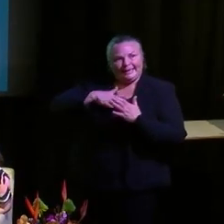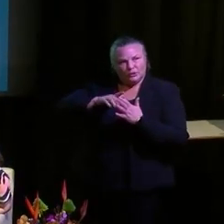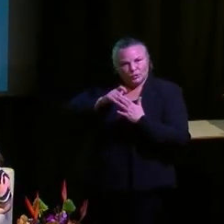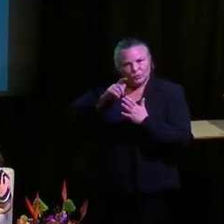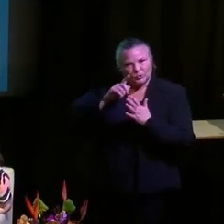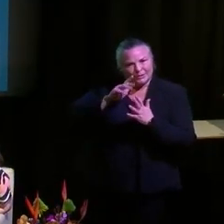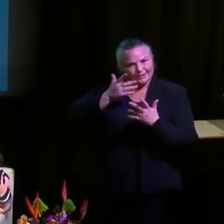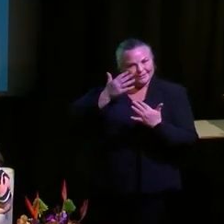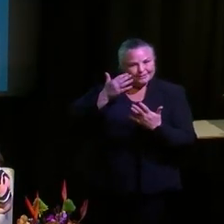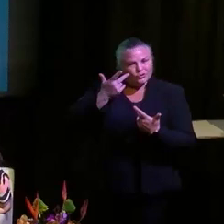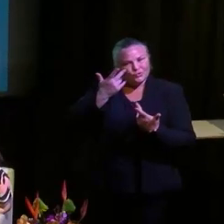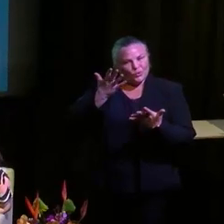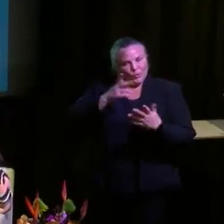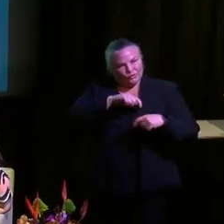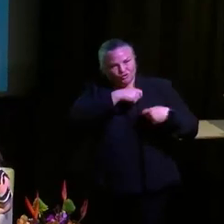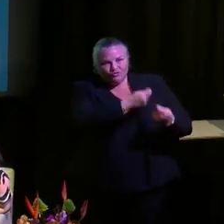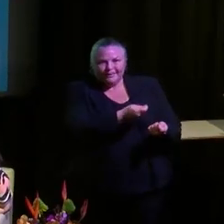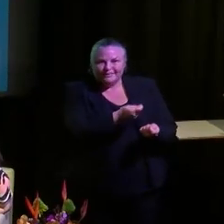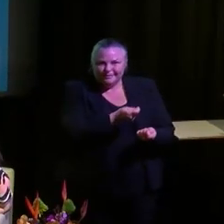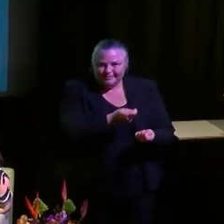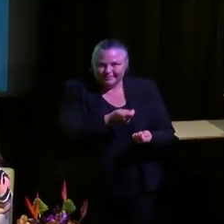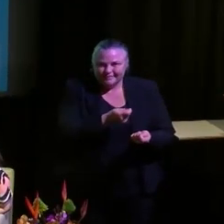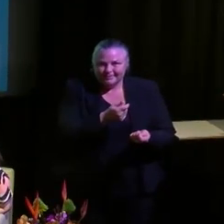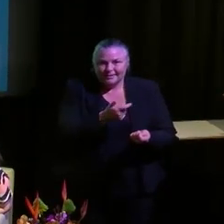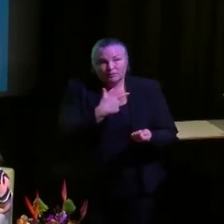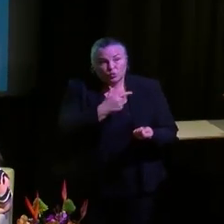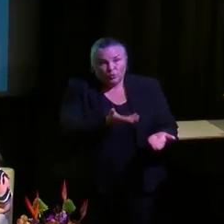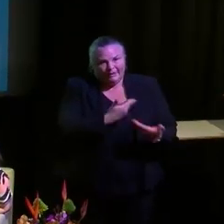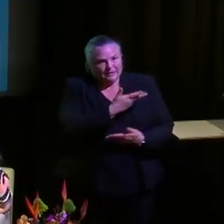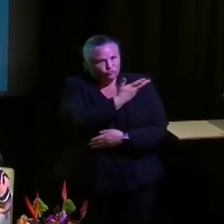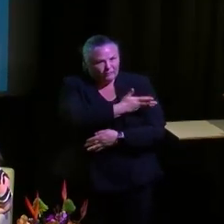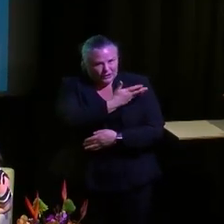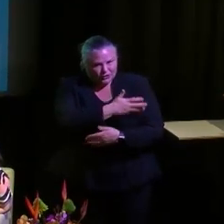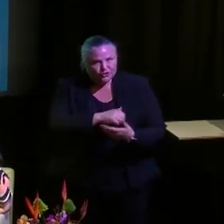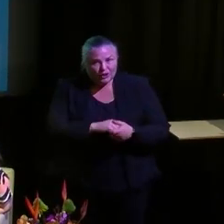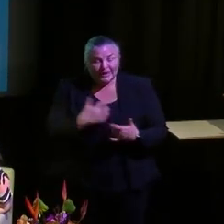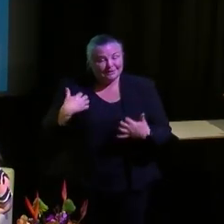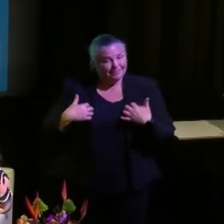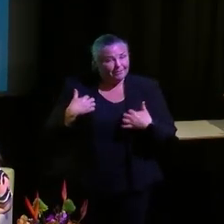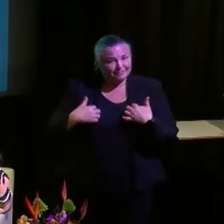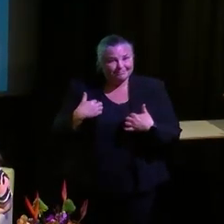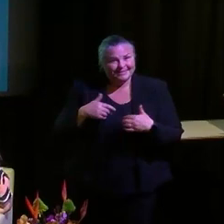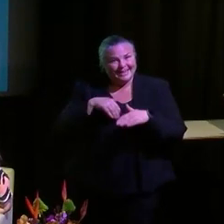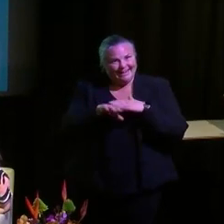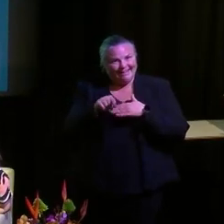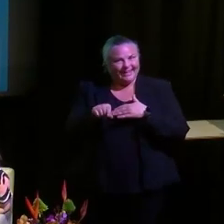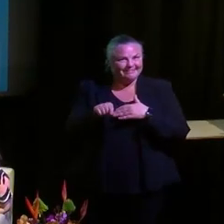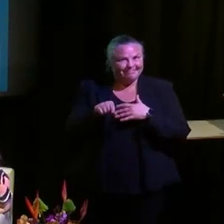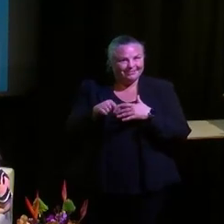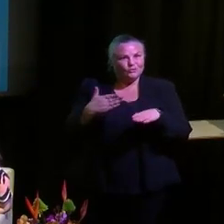of try and respond to the privilege and, you know, the excitement of being in that position as artists as